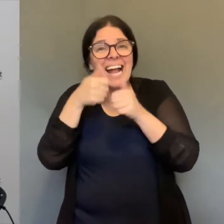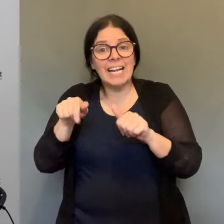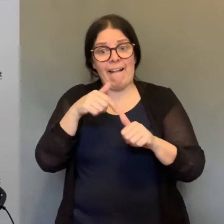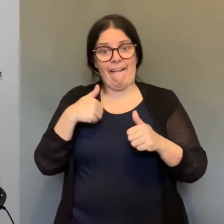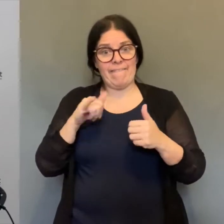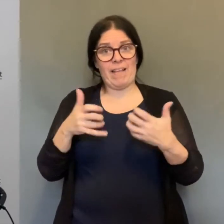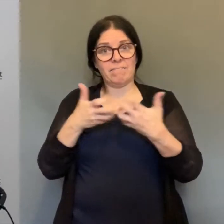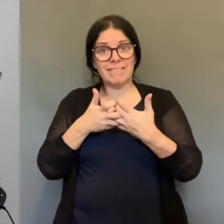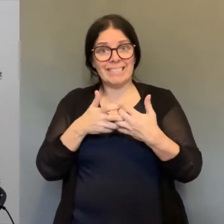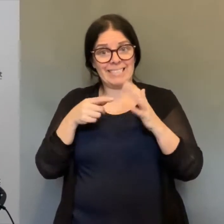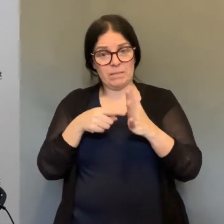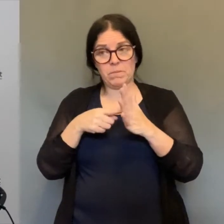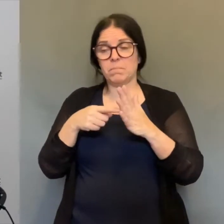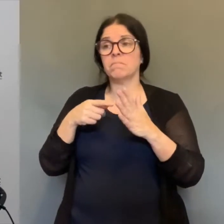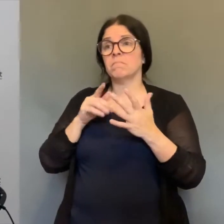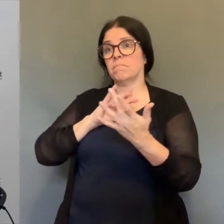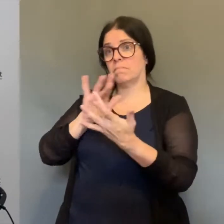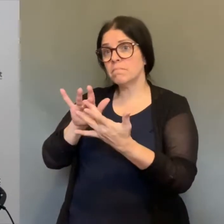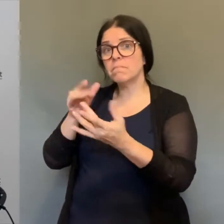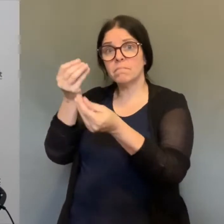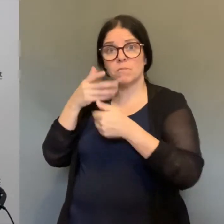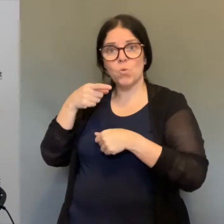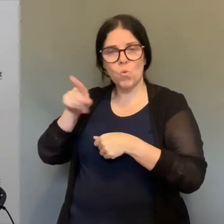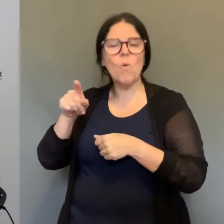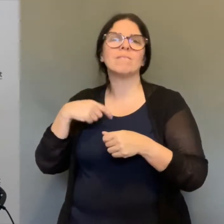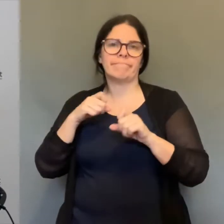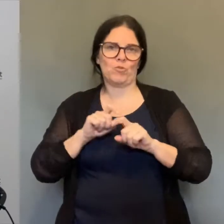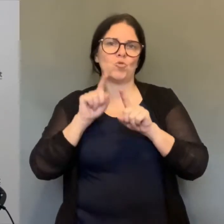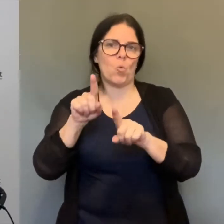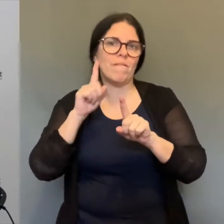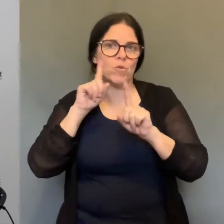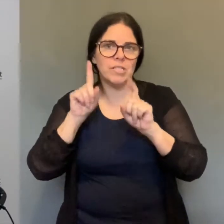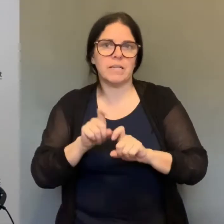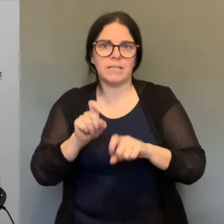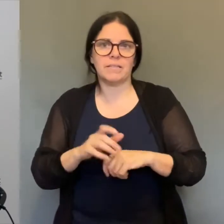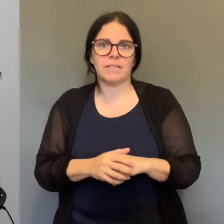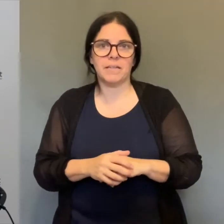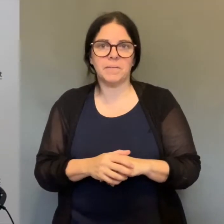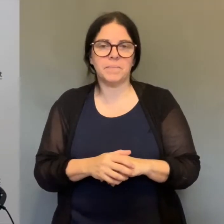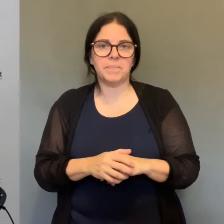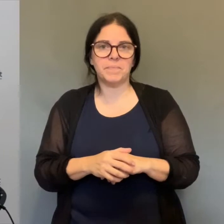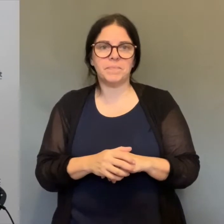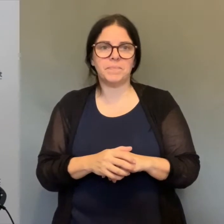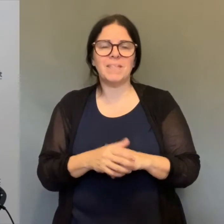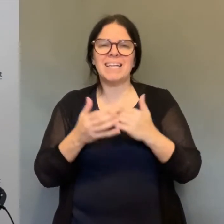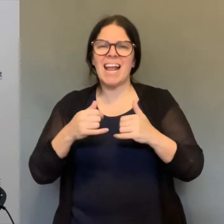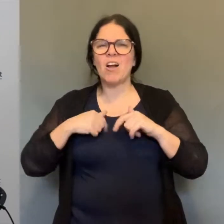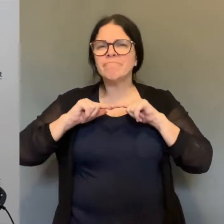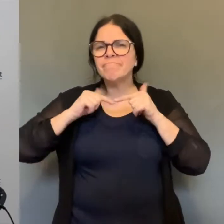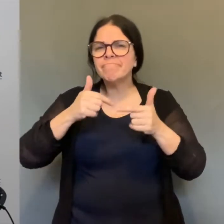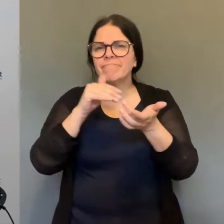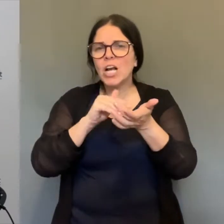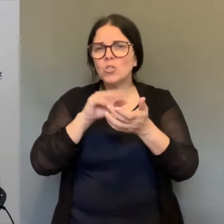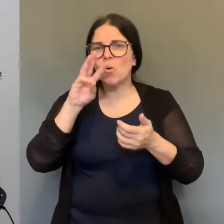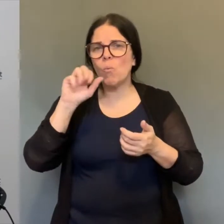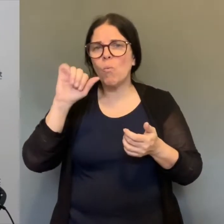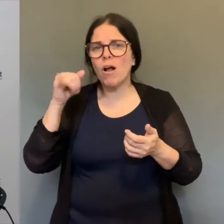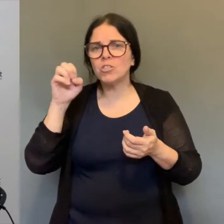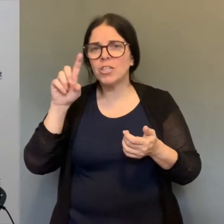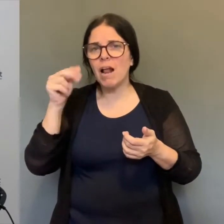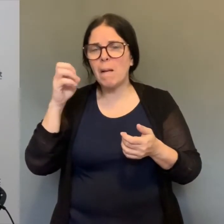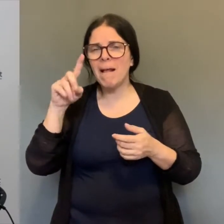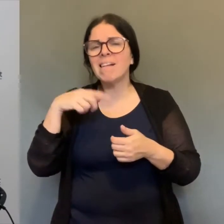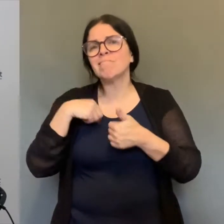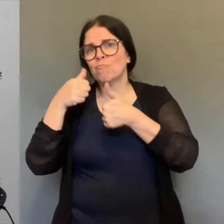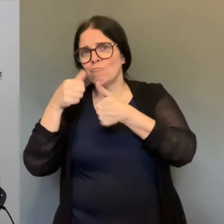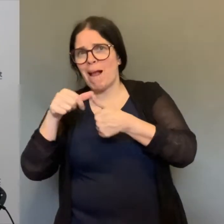Good morning, everyone. As resources in public health continues to focus on the impact of COVID-19 in Windsor and Essex